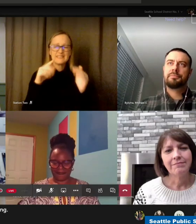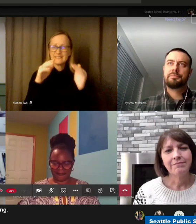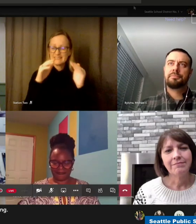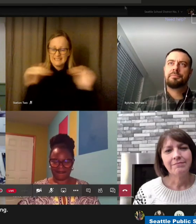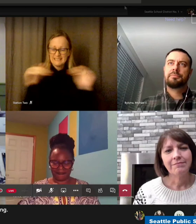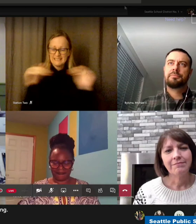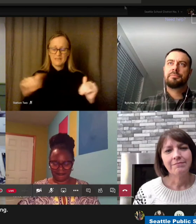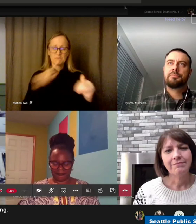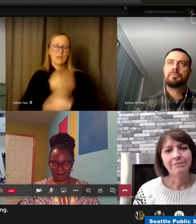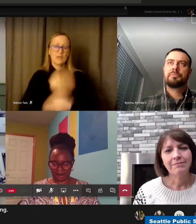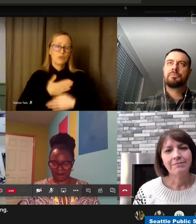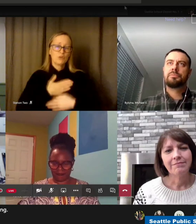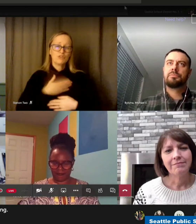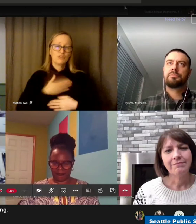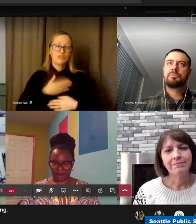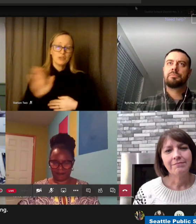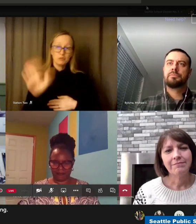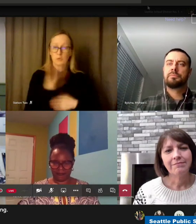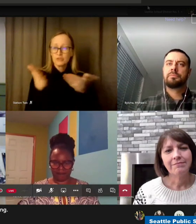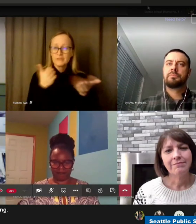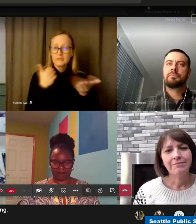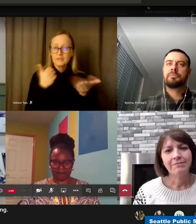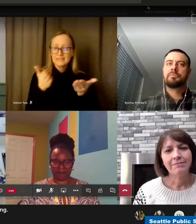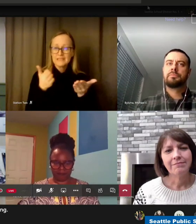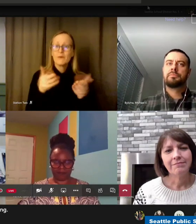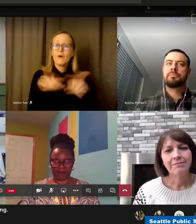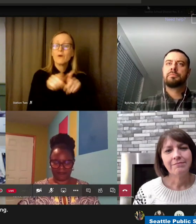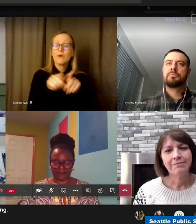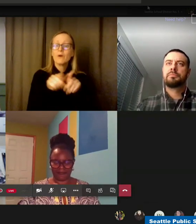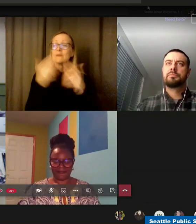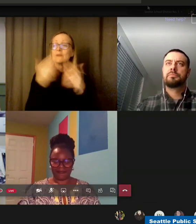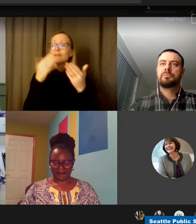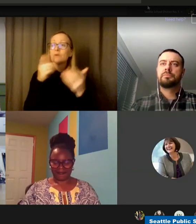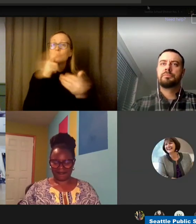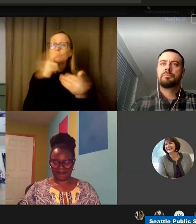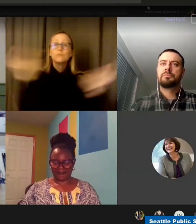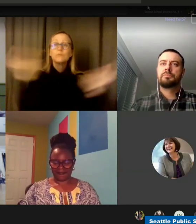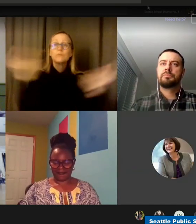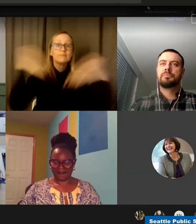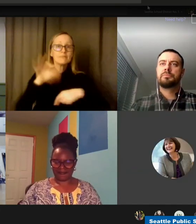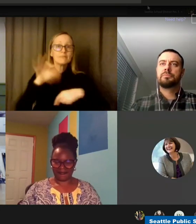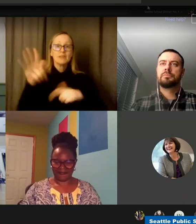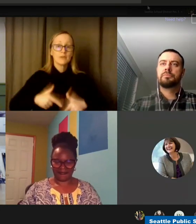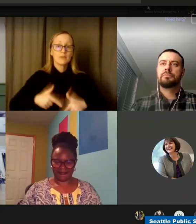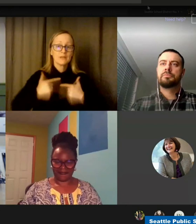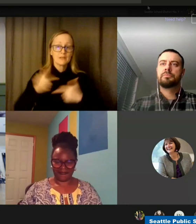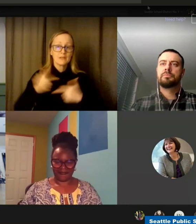want to thank everybody for joining us today. We'll be back again next week with a special edition of our